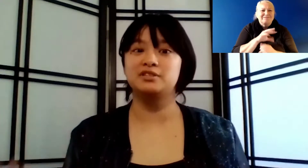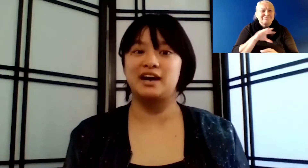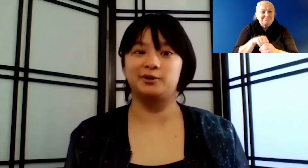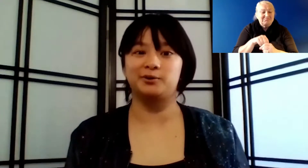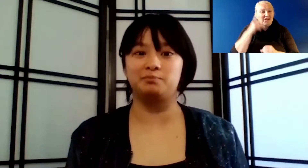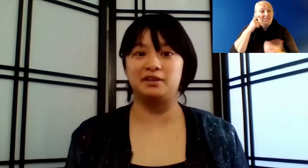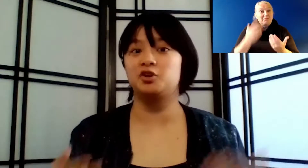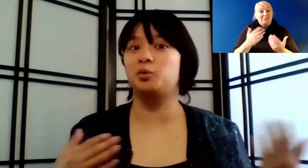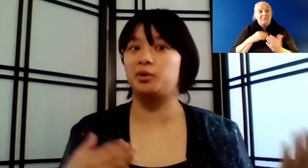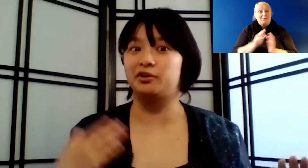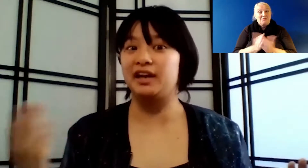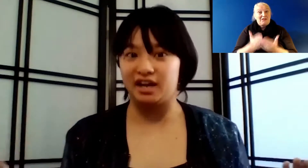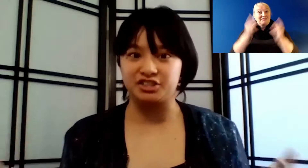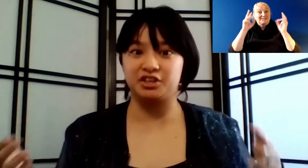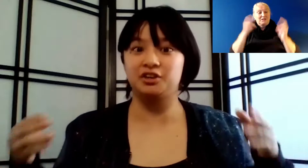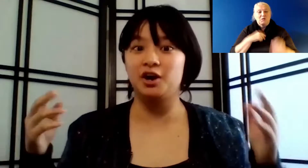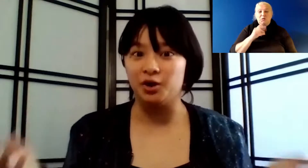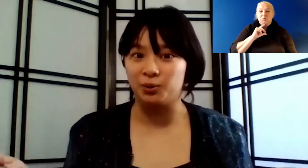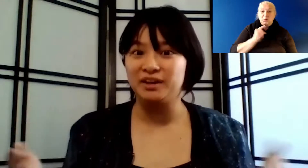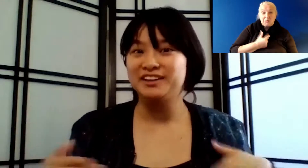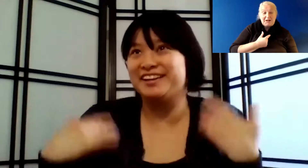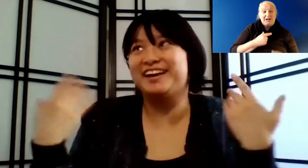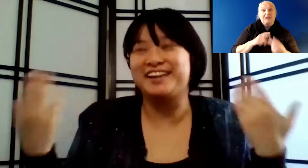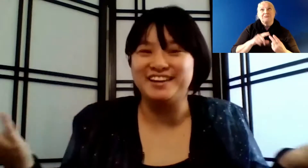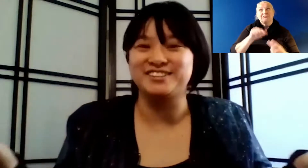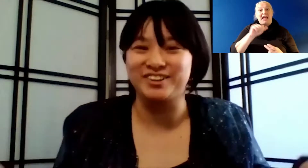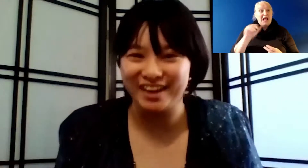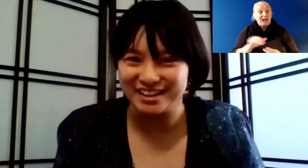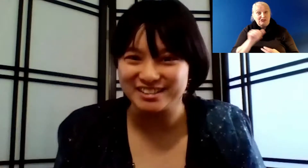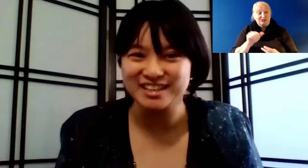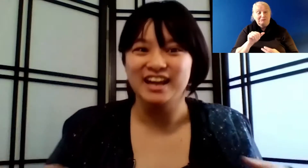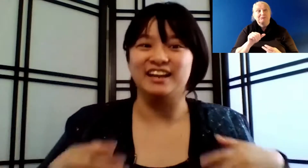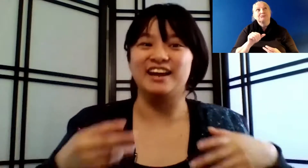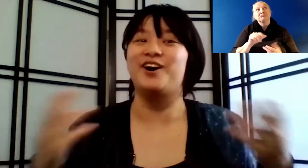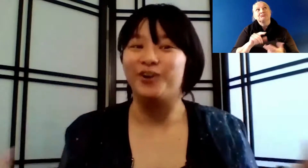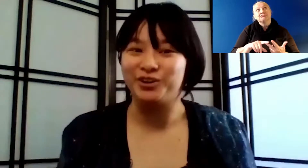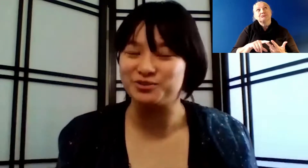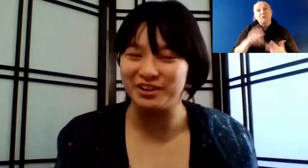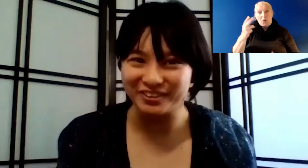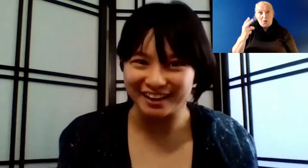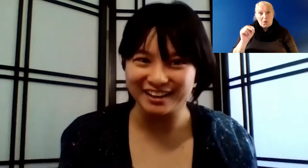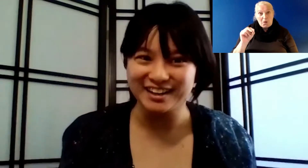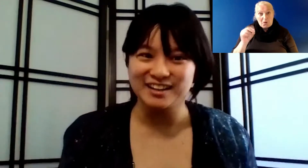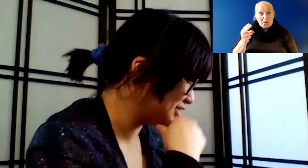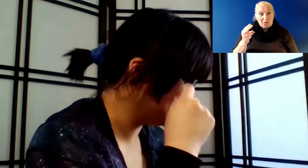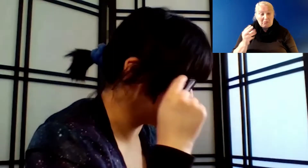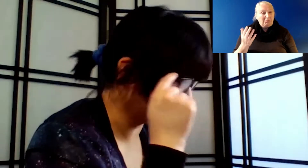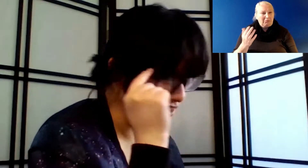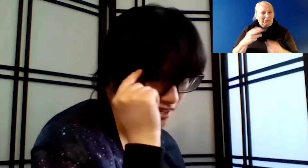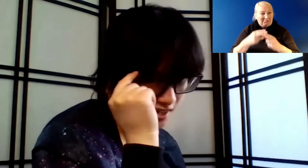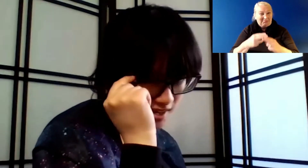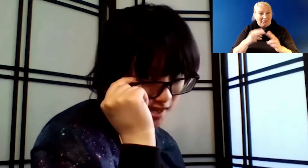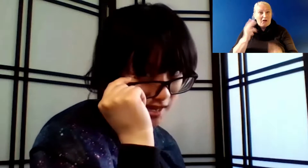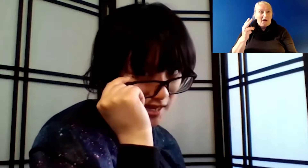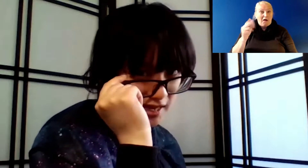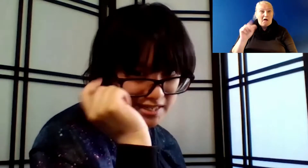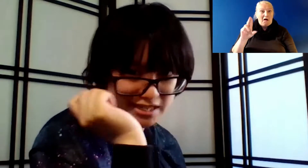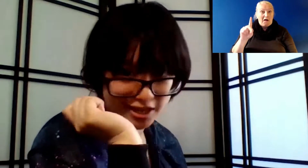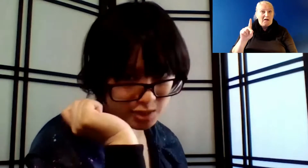title could be Queer Asian Ho, like HOH, like hard of hearing. You see, it is a